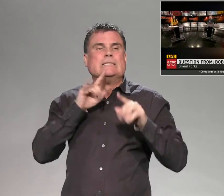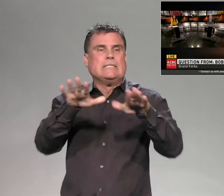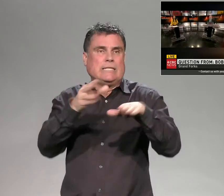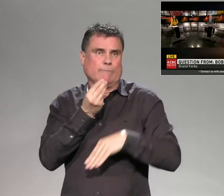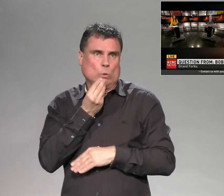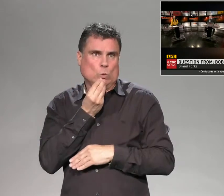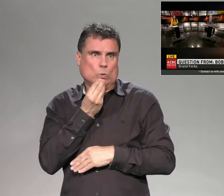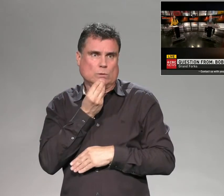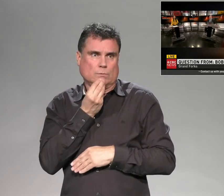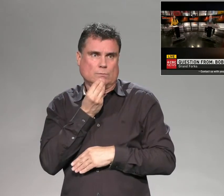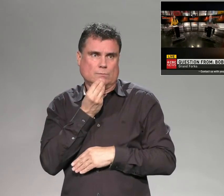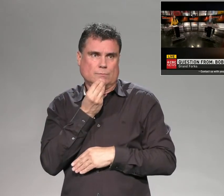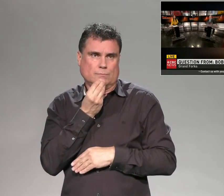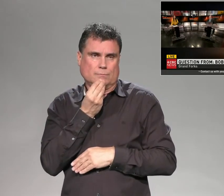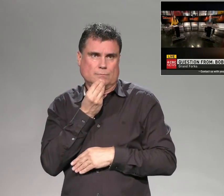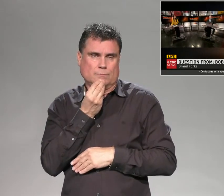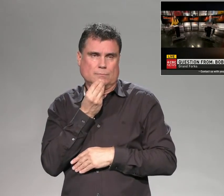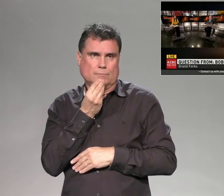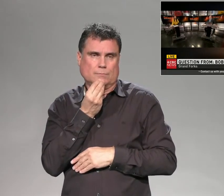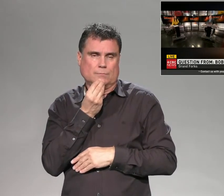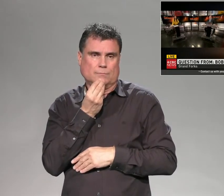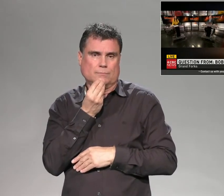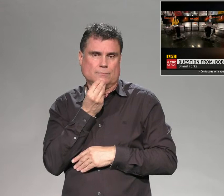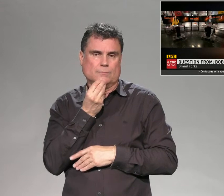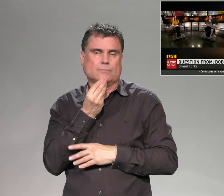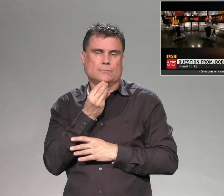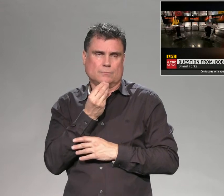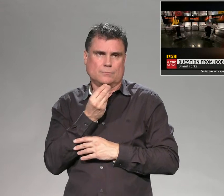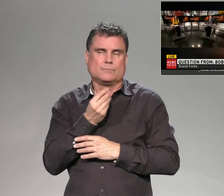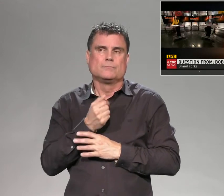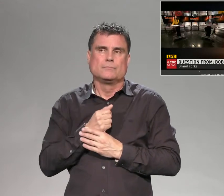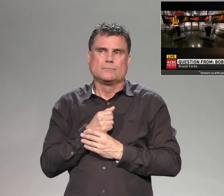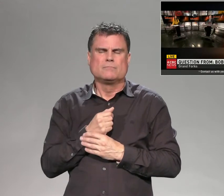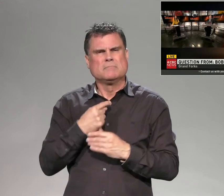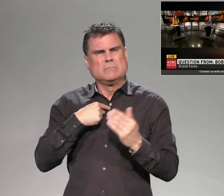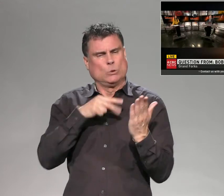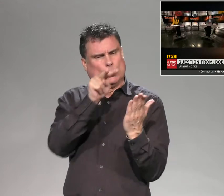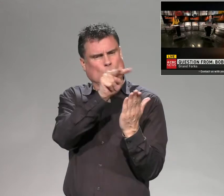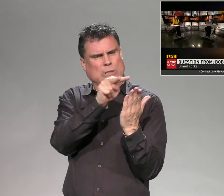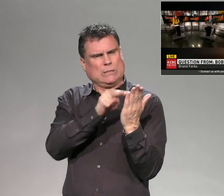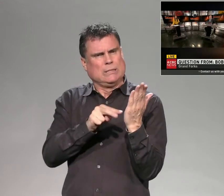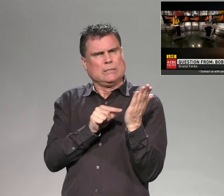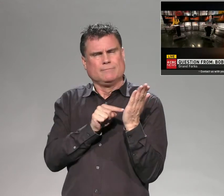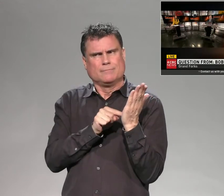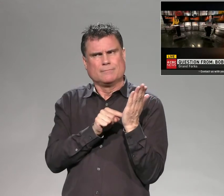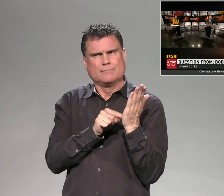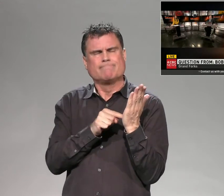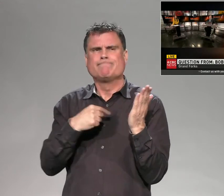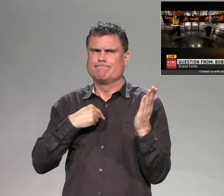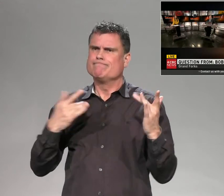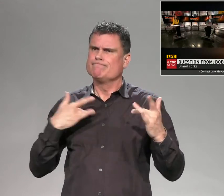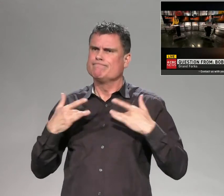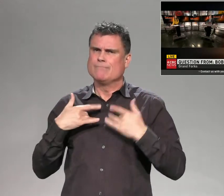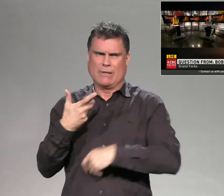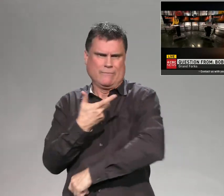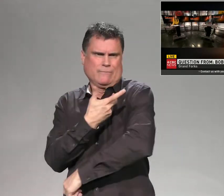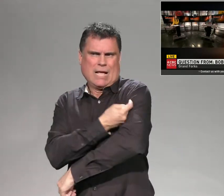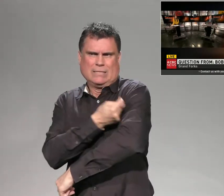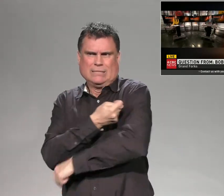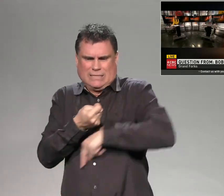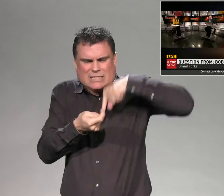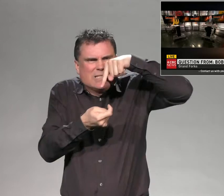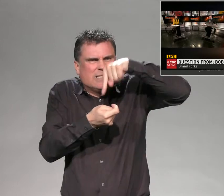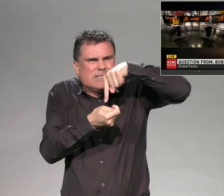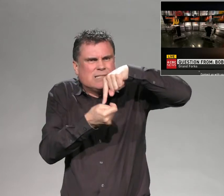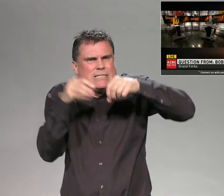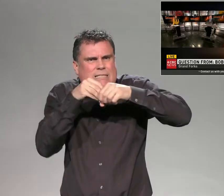concerned with some of the reviews that I have read with regards to what is in the vaccine and